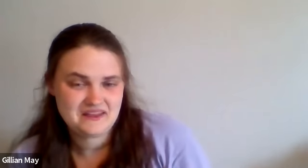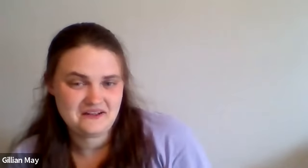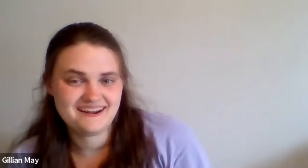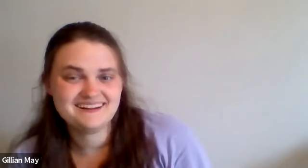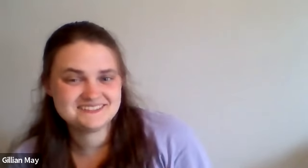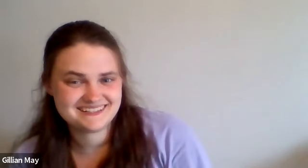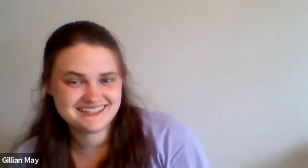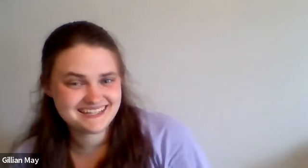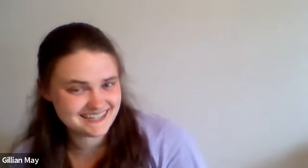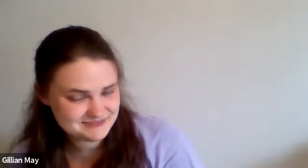All right, I'll do it again.